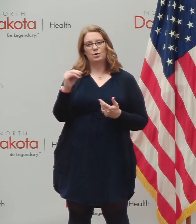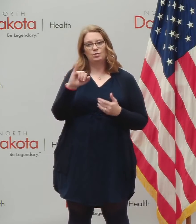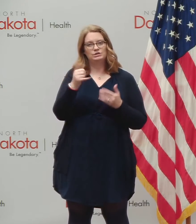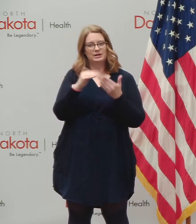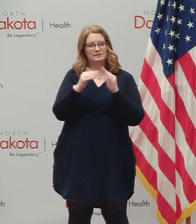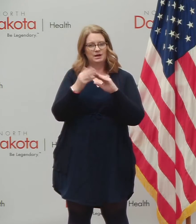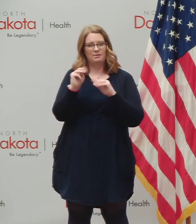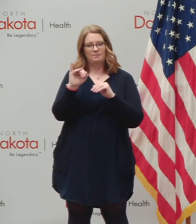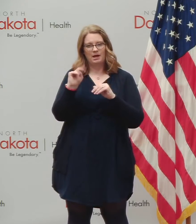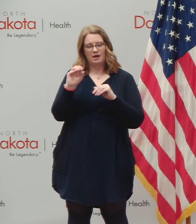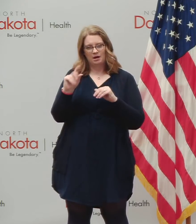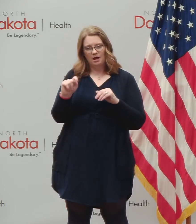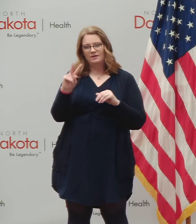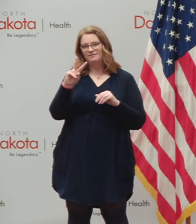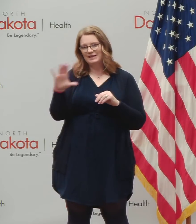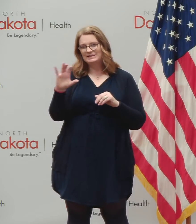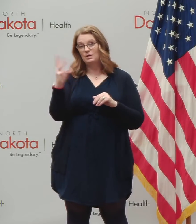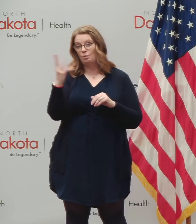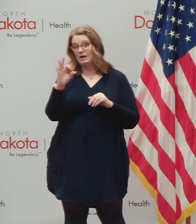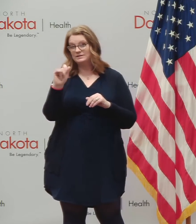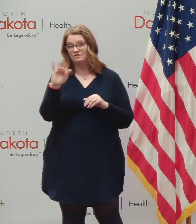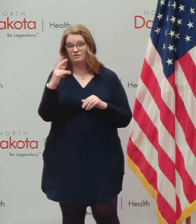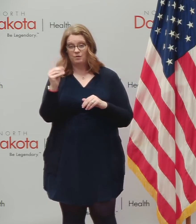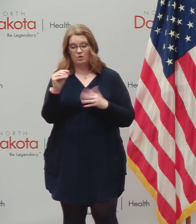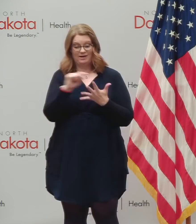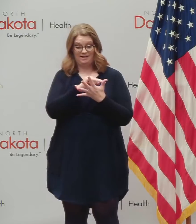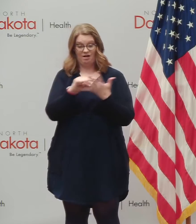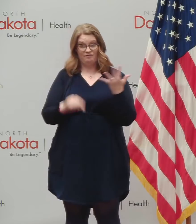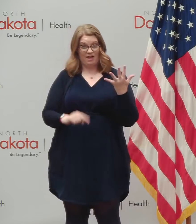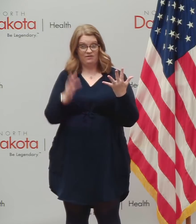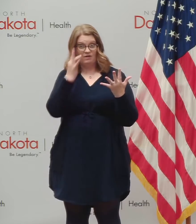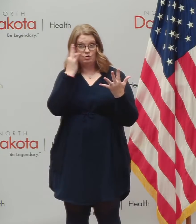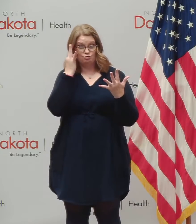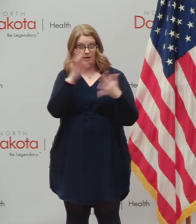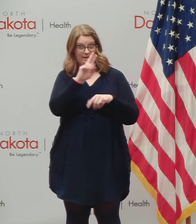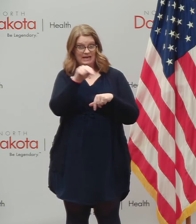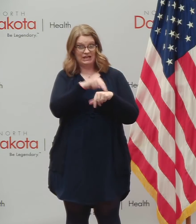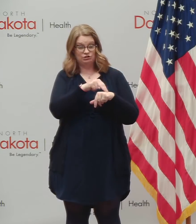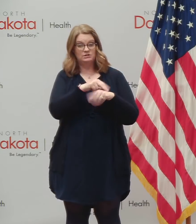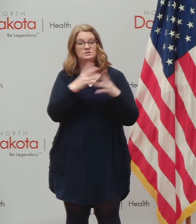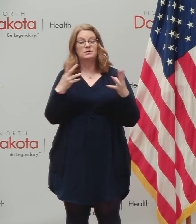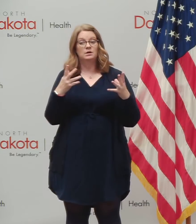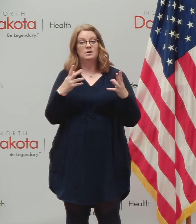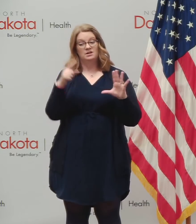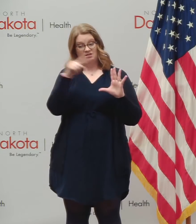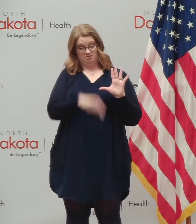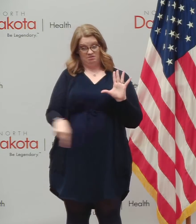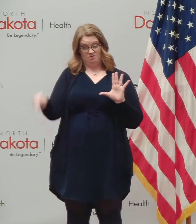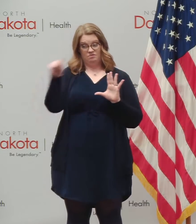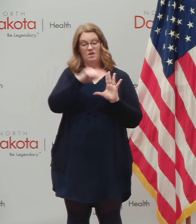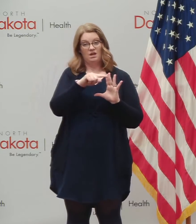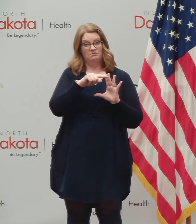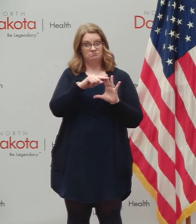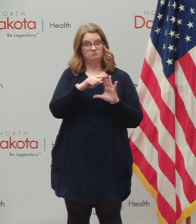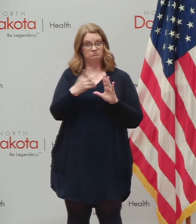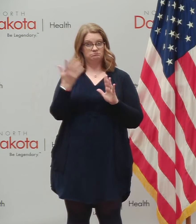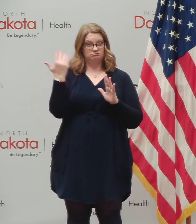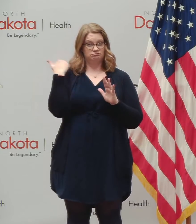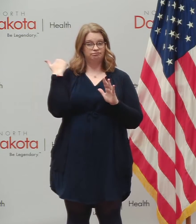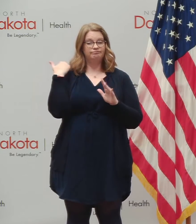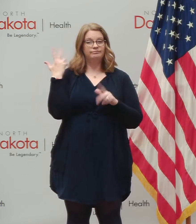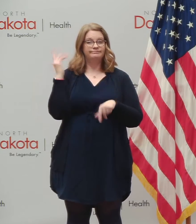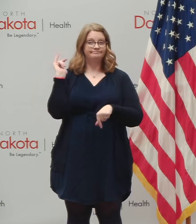Jamestown, Minot, Valley City, West Fargo, and all 5 of our tribal nations with whom we share geography have already previously had in